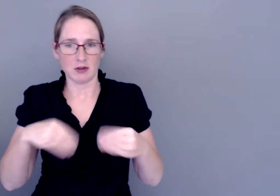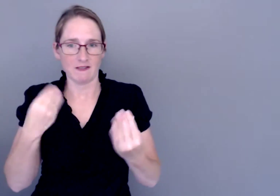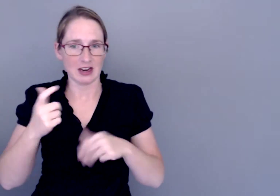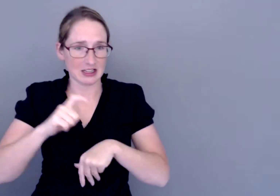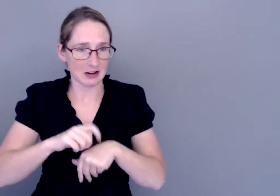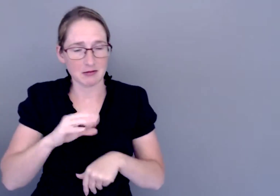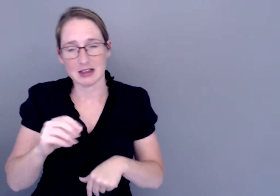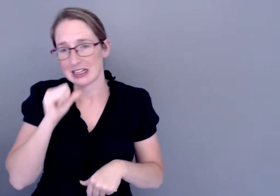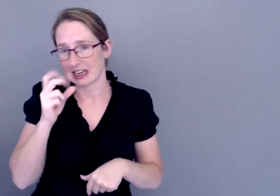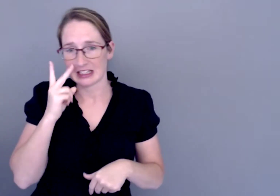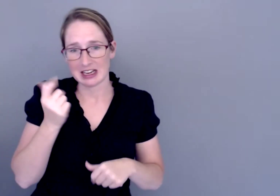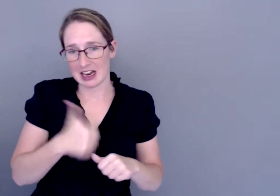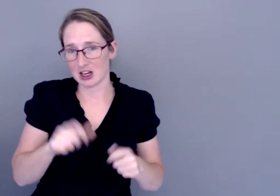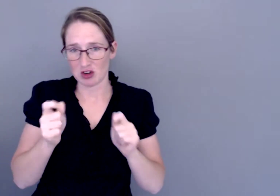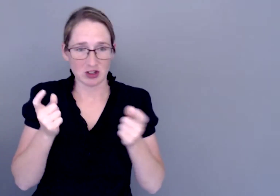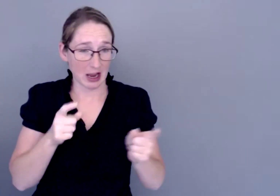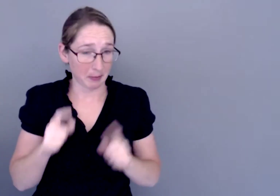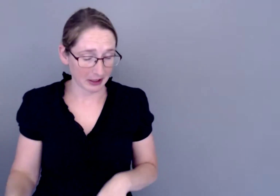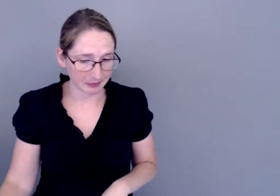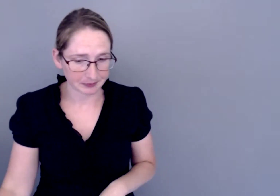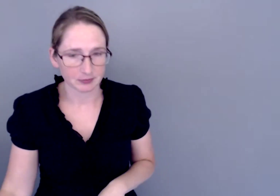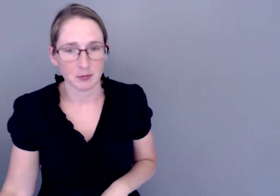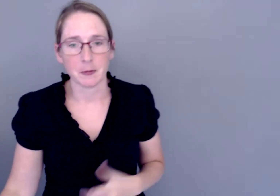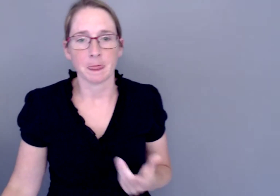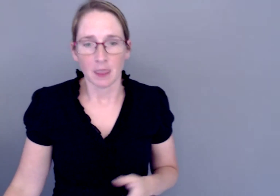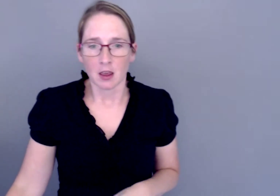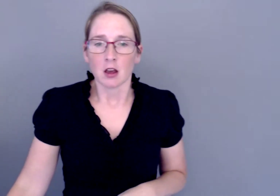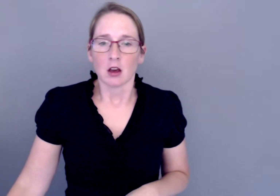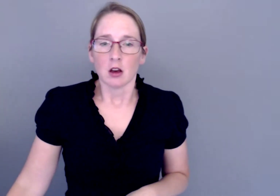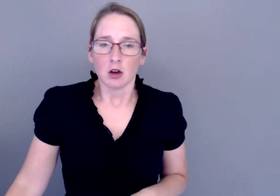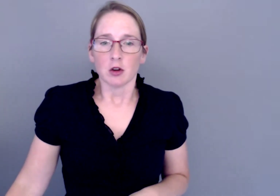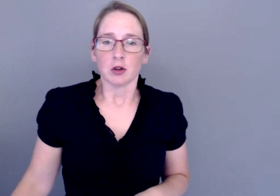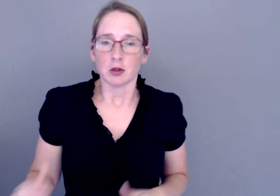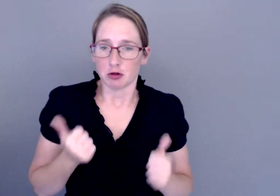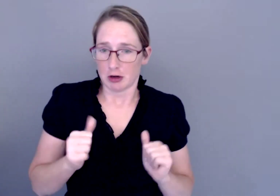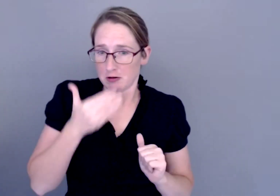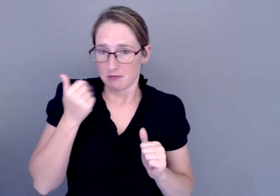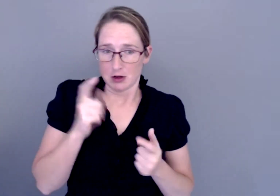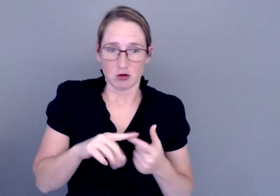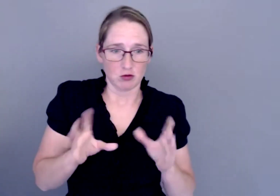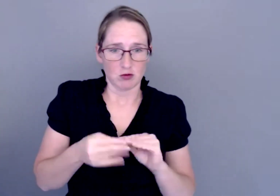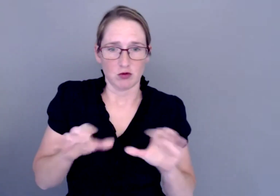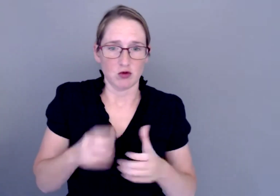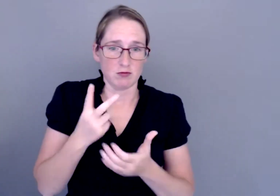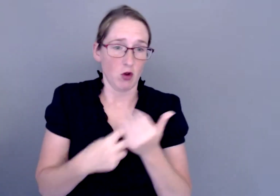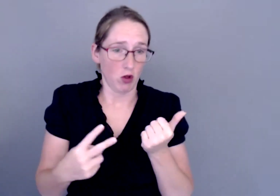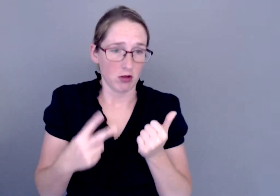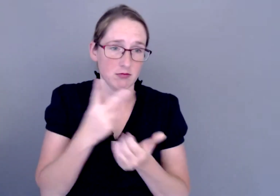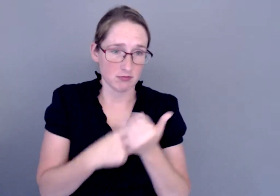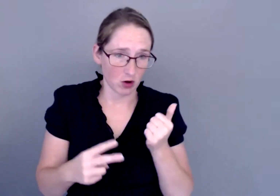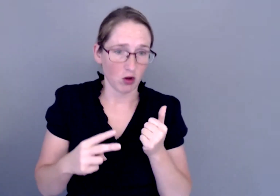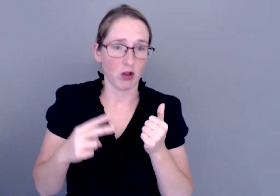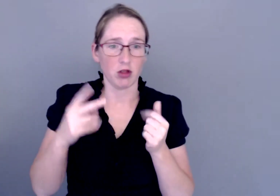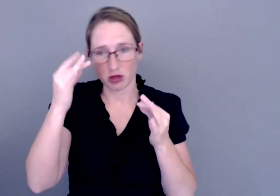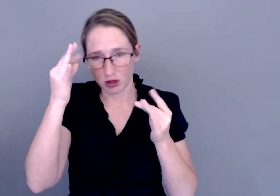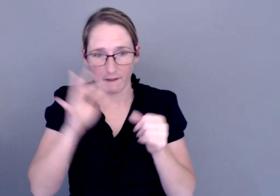and not see any changes happen. So we will be doing our best to toe the line and do both move